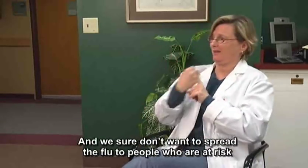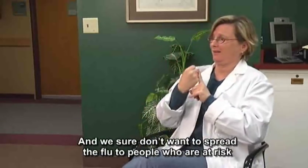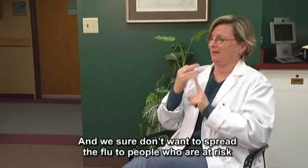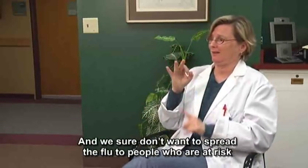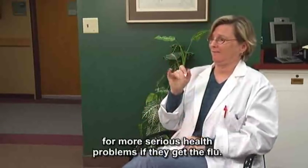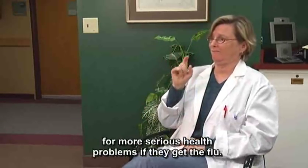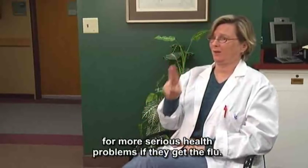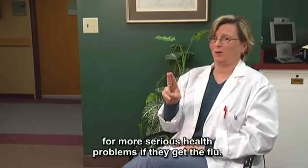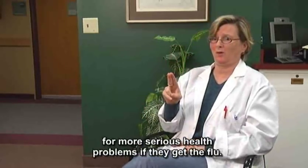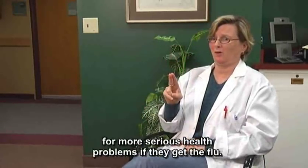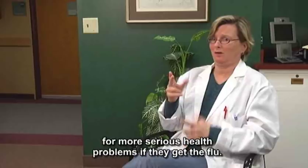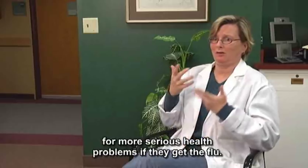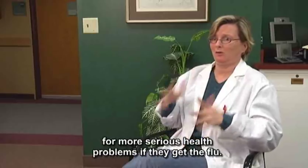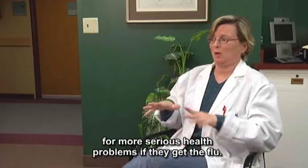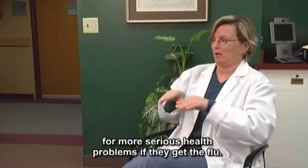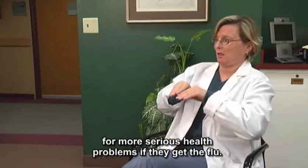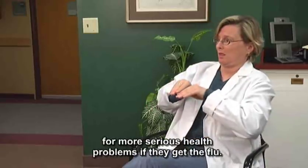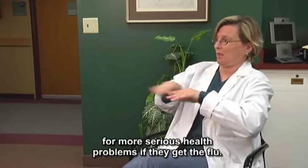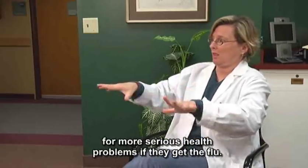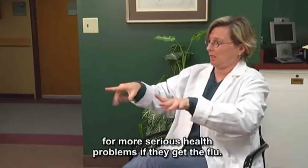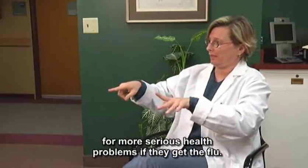for more serious health problems if they get the flu